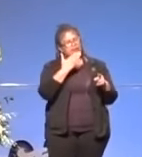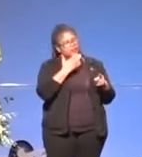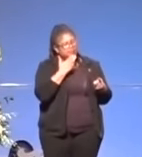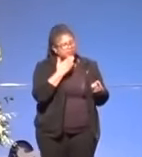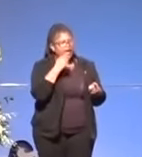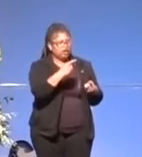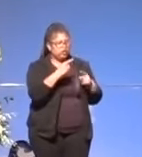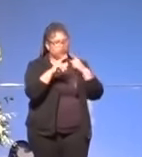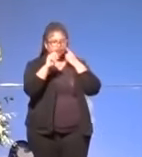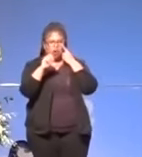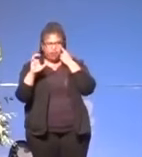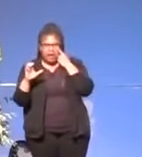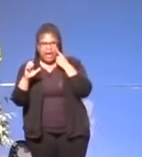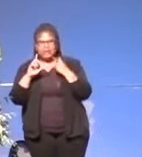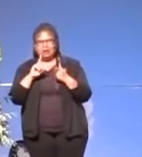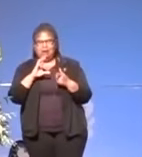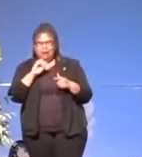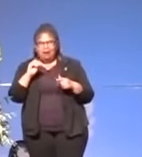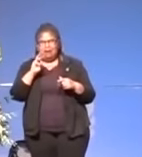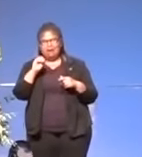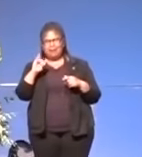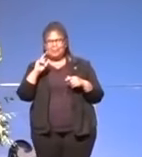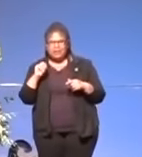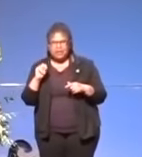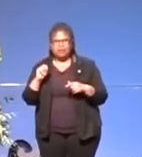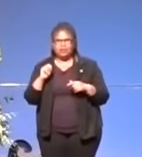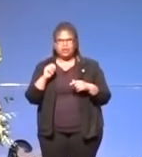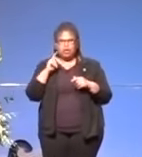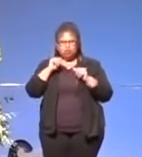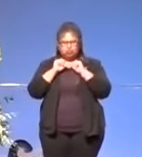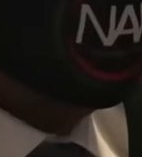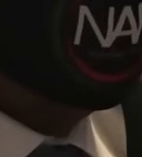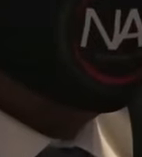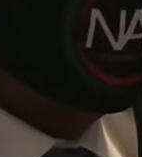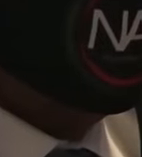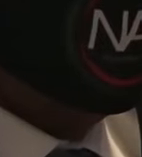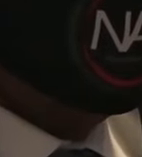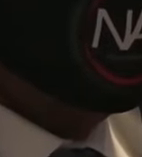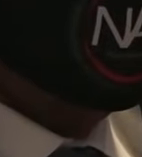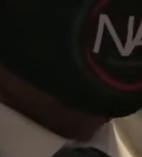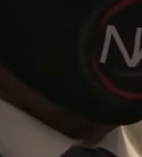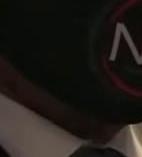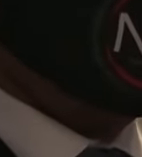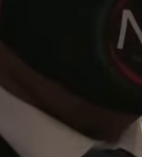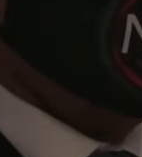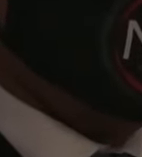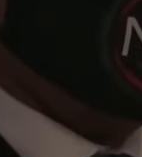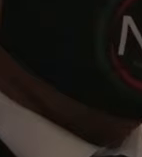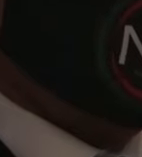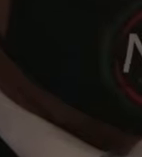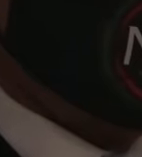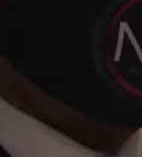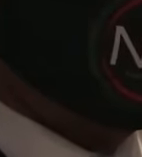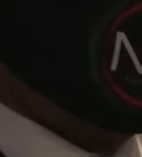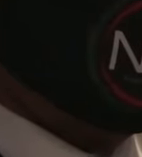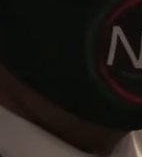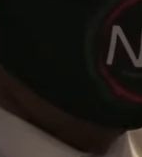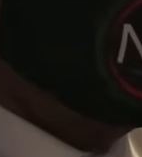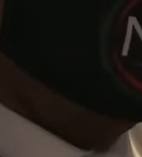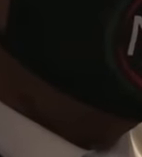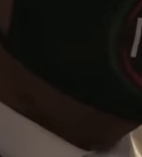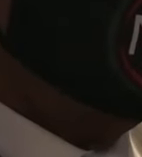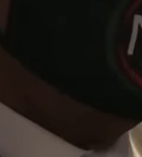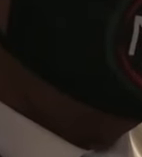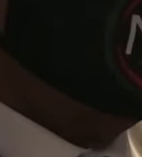to sound the trumpet and let people know that this is about injustice and we want to see justice served. And then